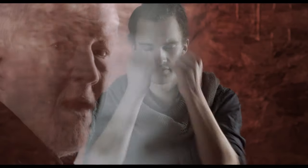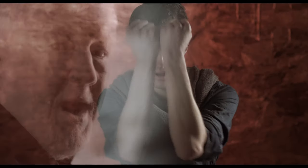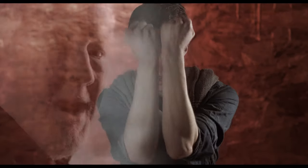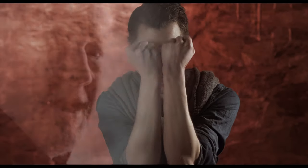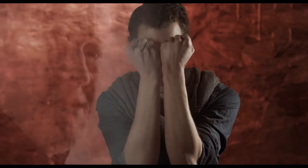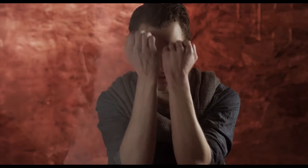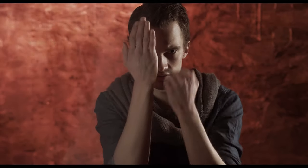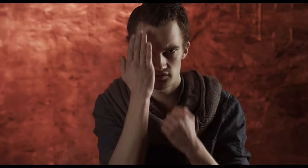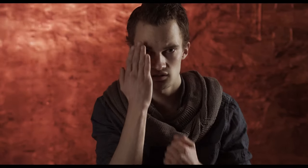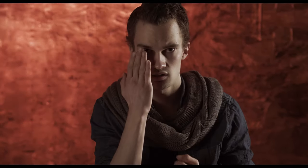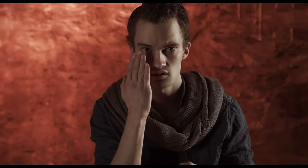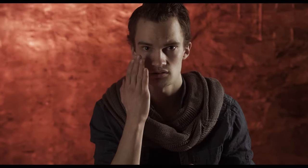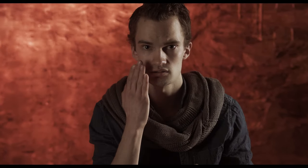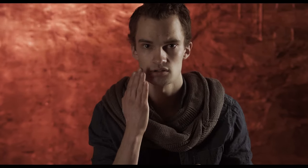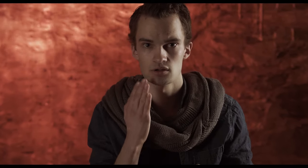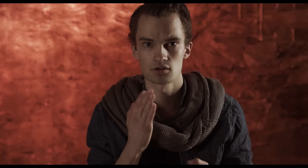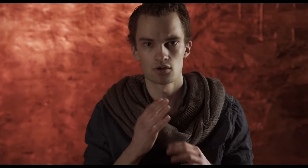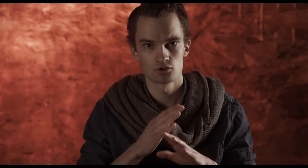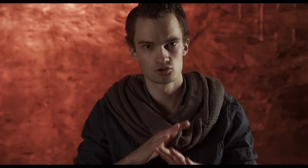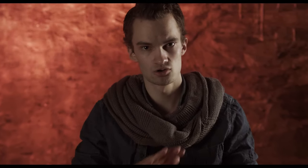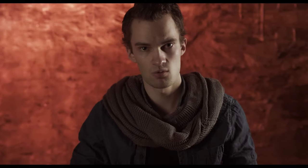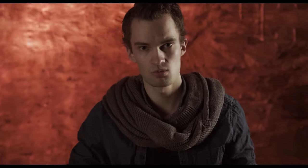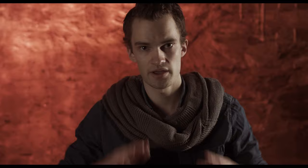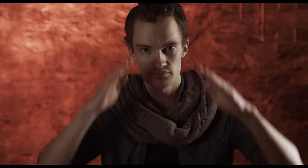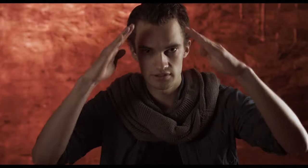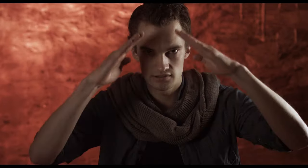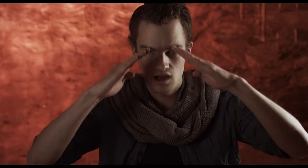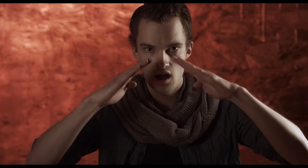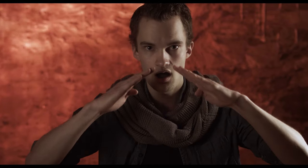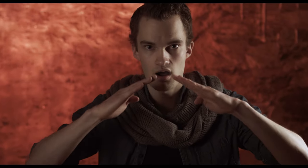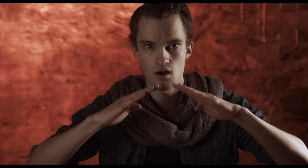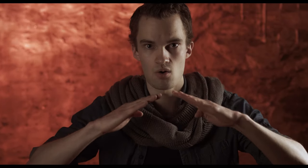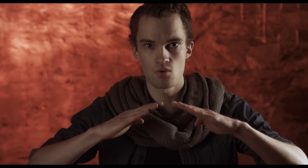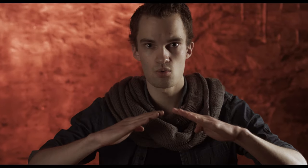hide in tears. Don't let me down.